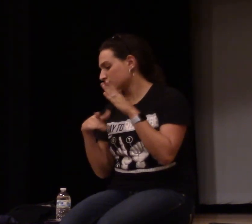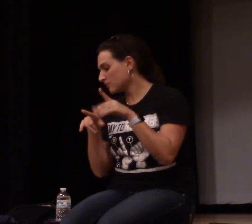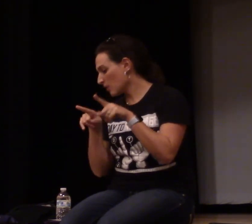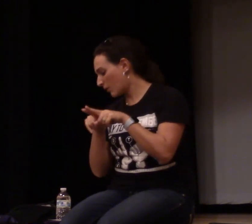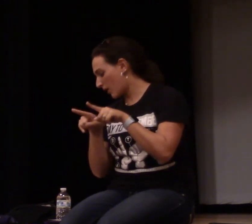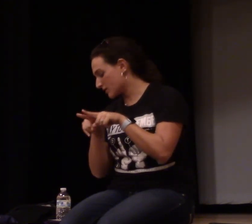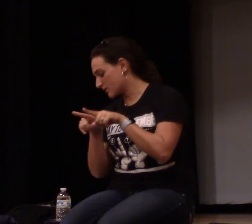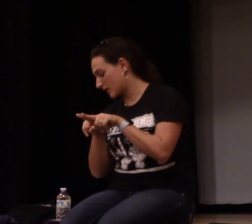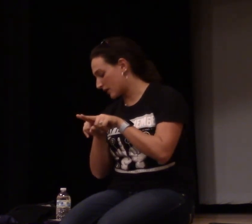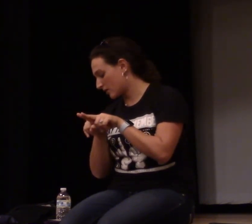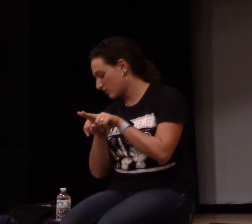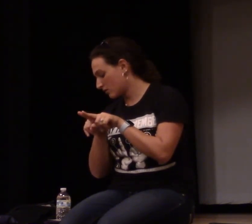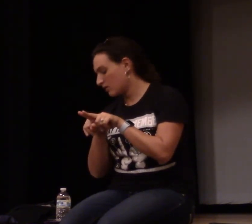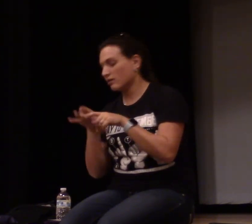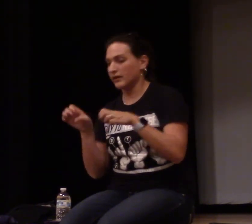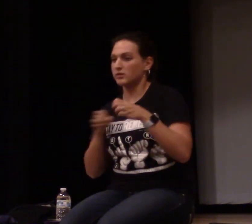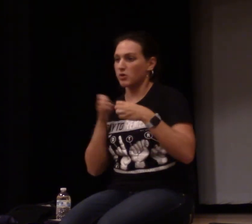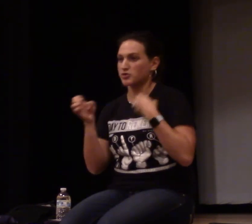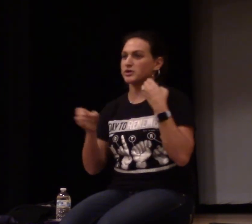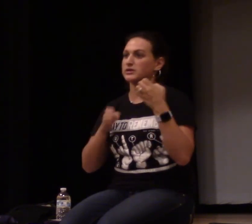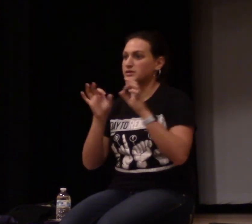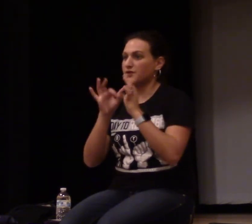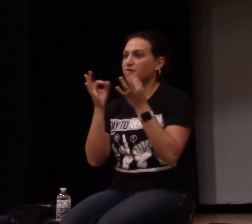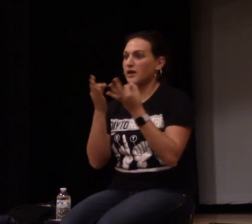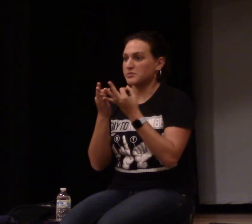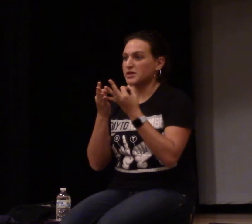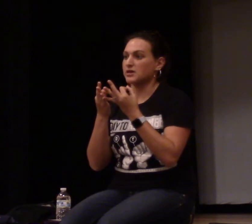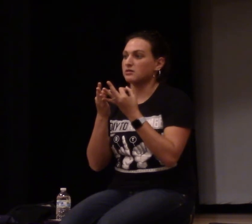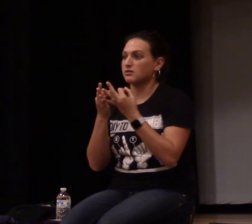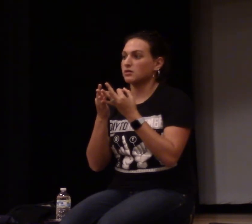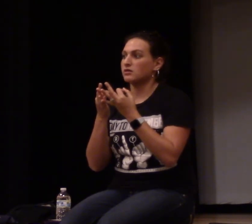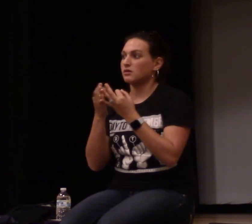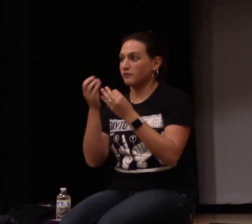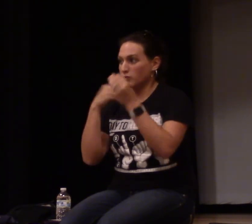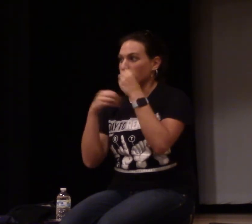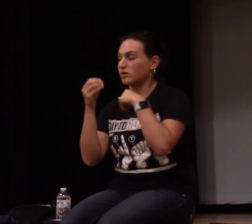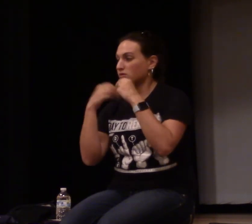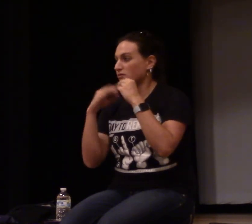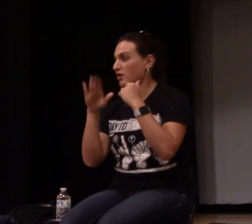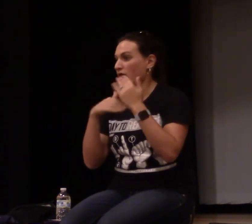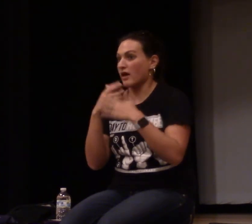but we also did like emotions, family, food, and all that too.